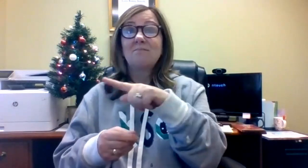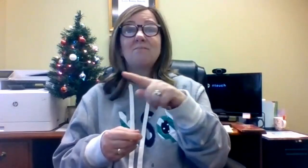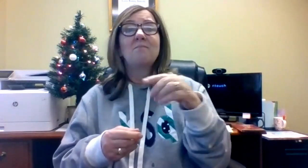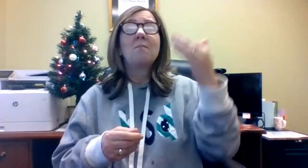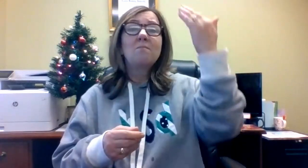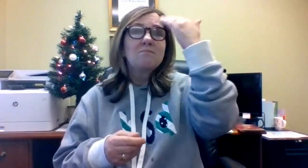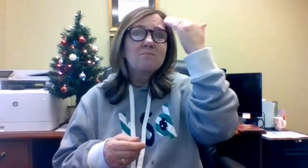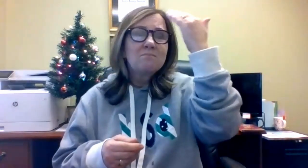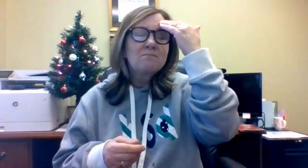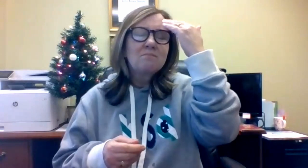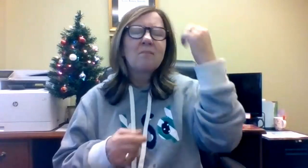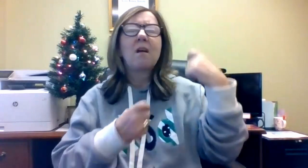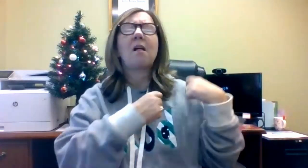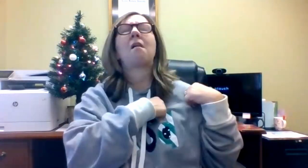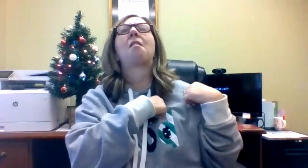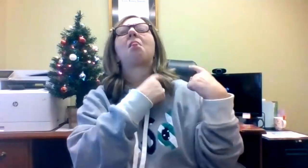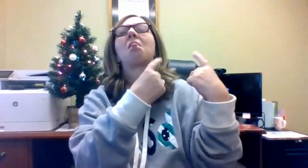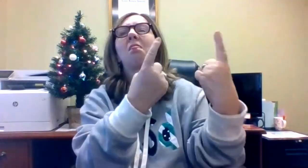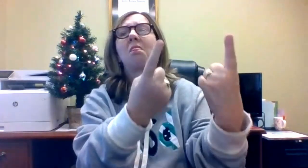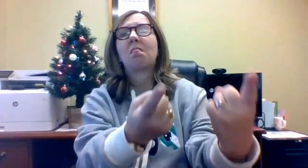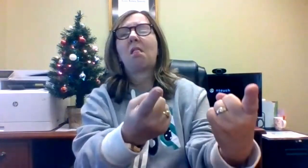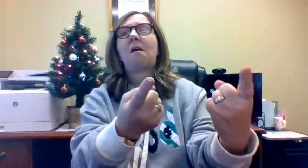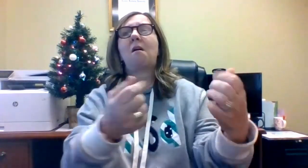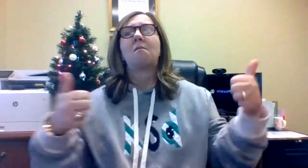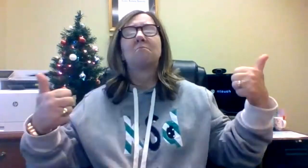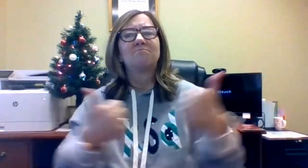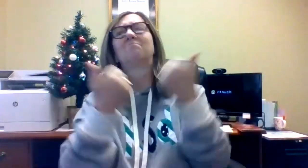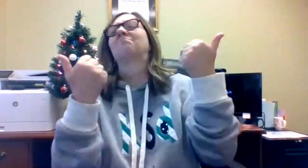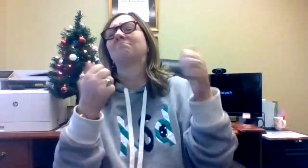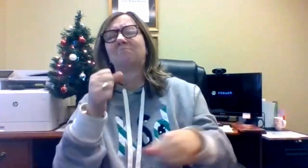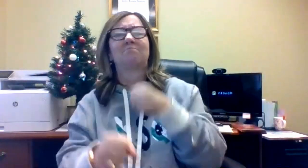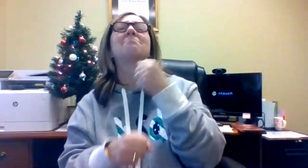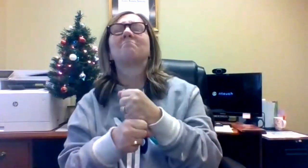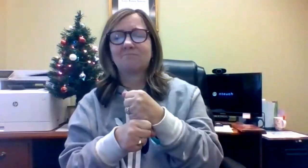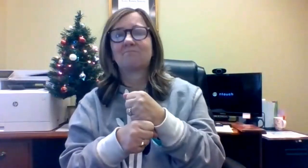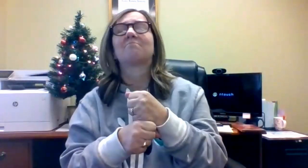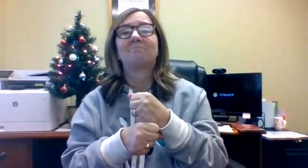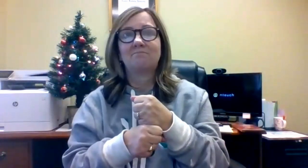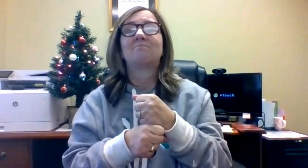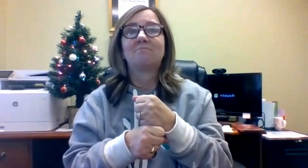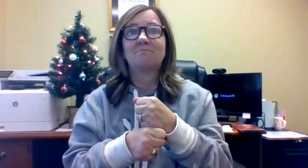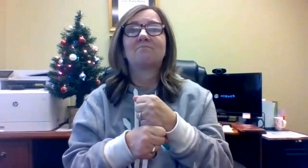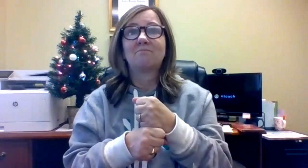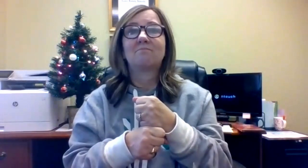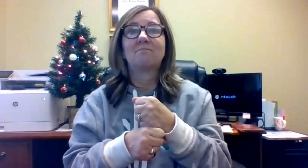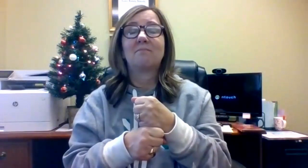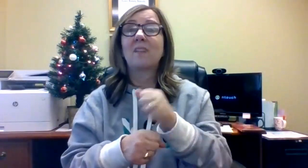I don't have to tell any of you because you already know what a challenging year this has been for all of